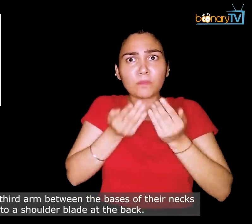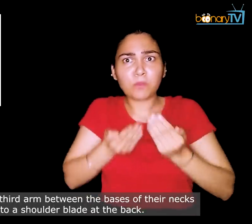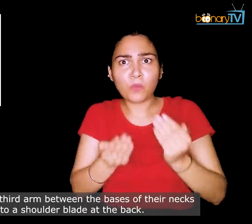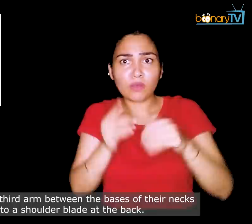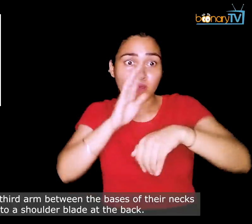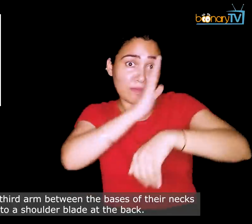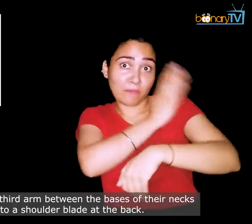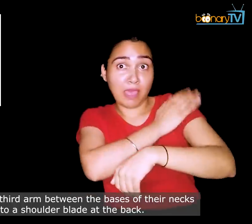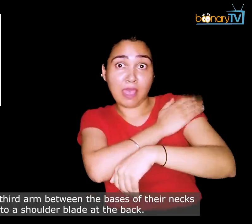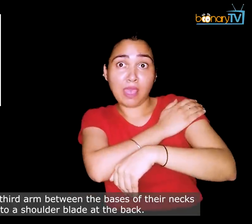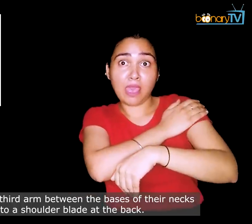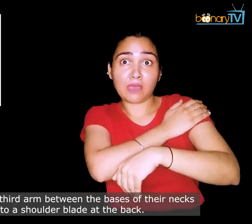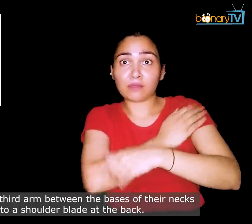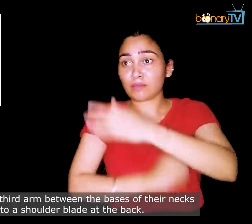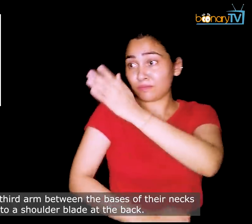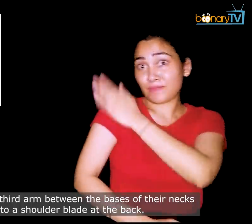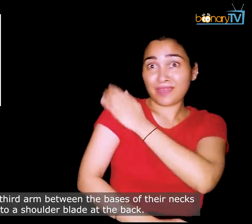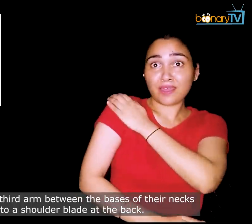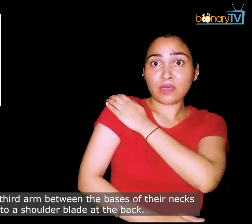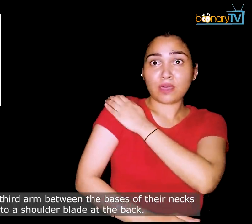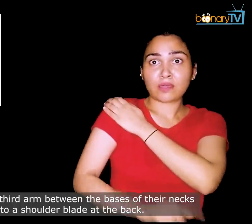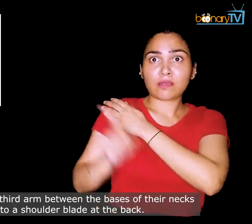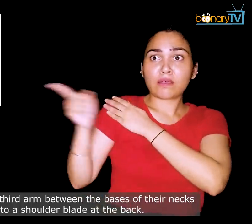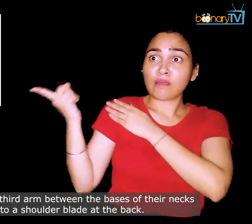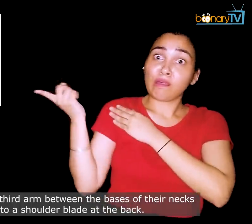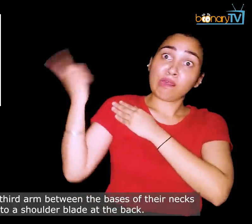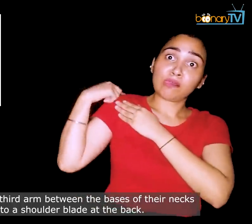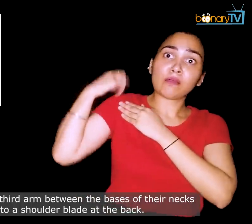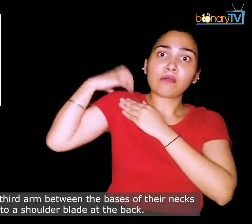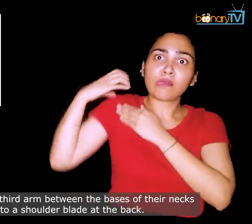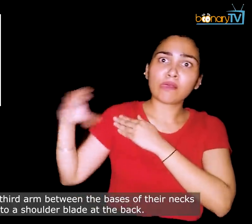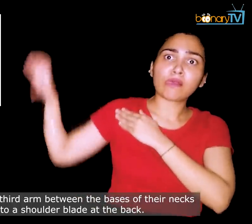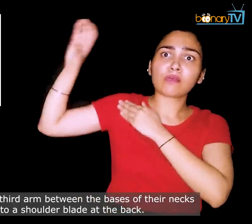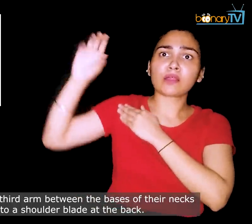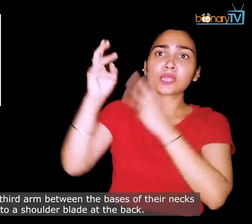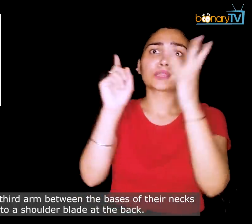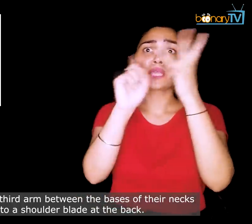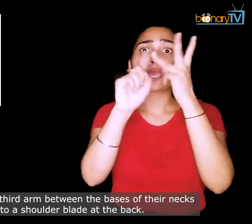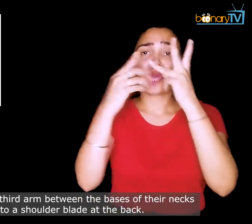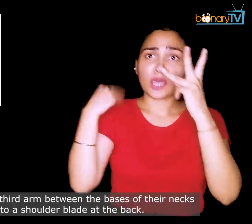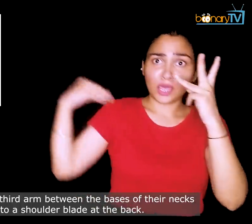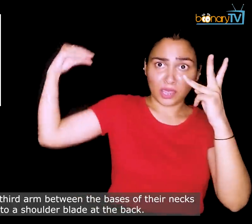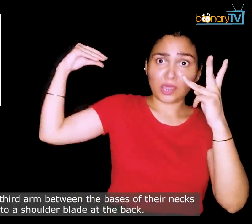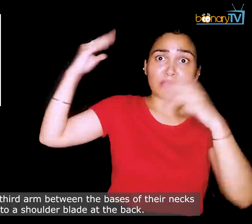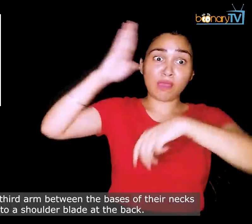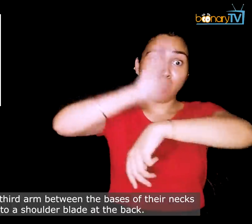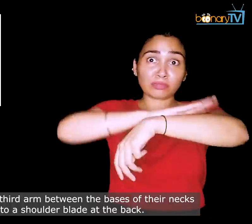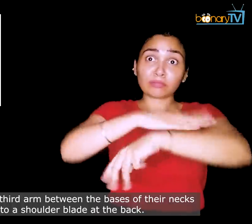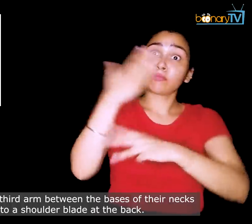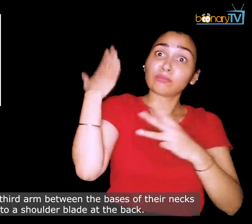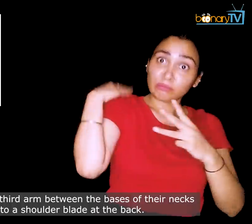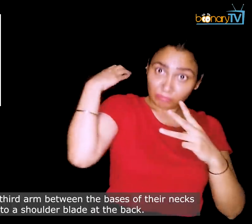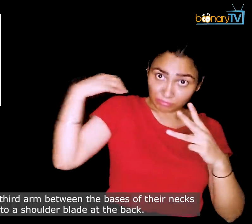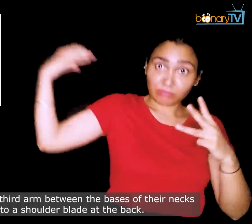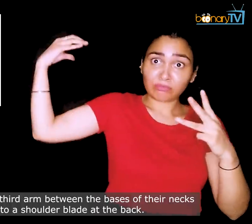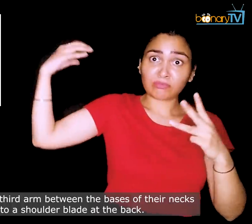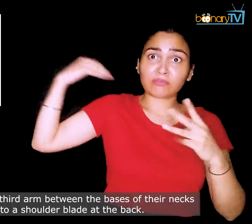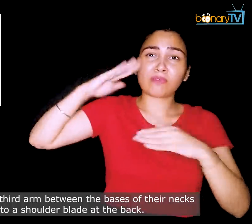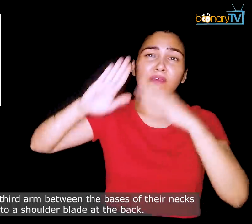a third arm between the bases of their necks attached to a shoulder